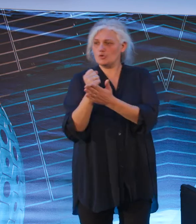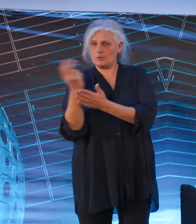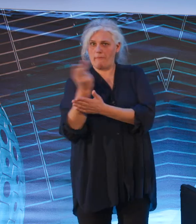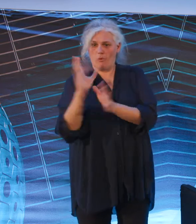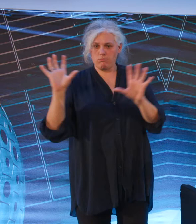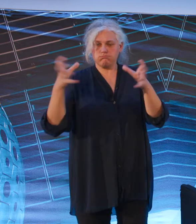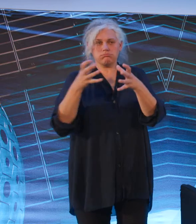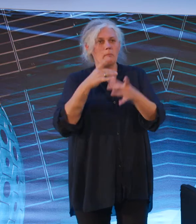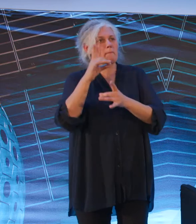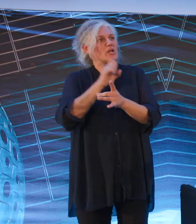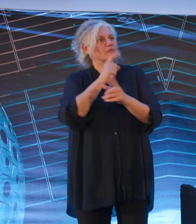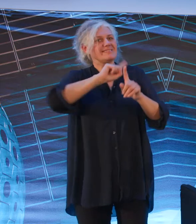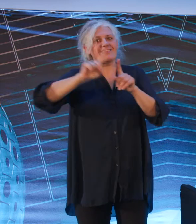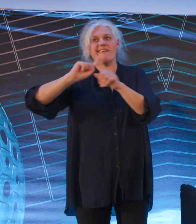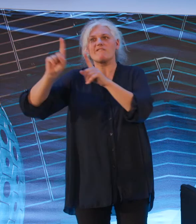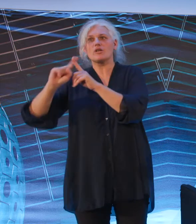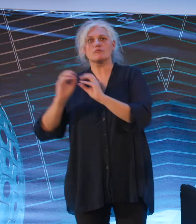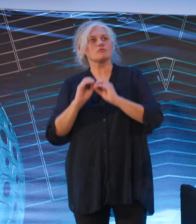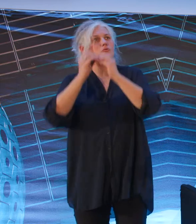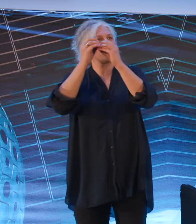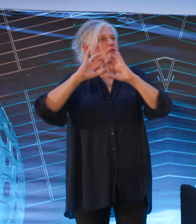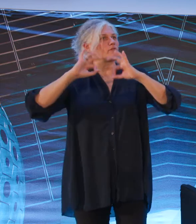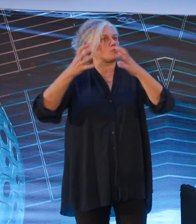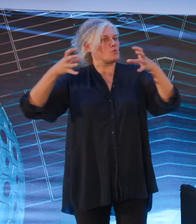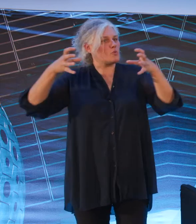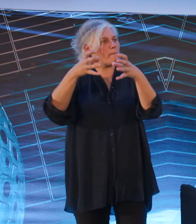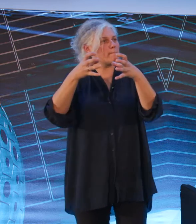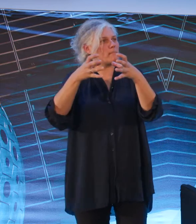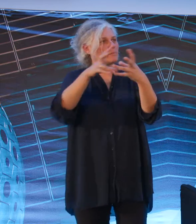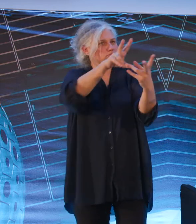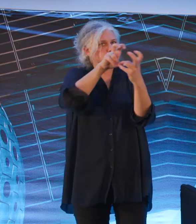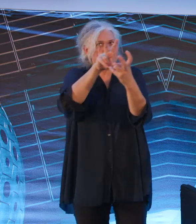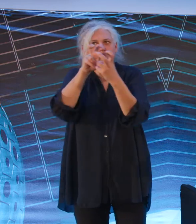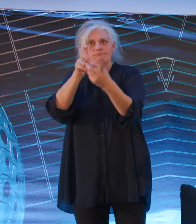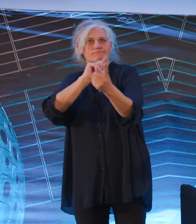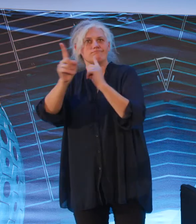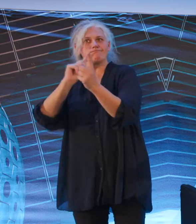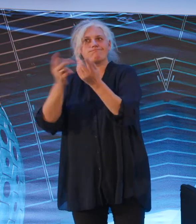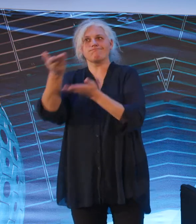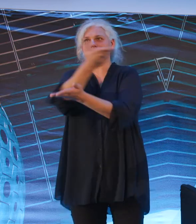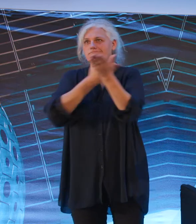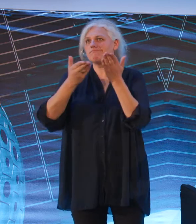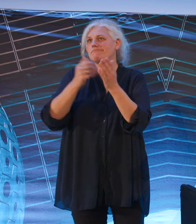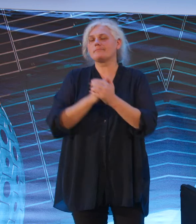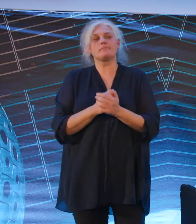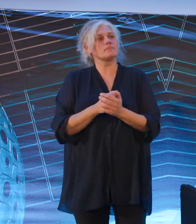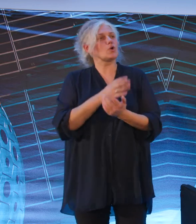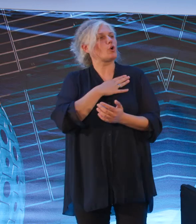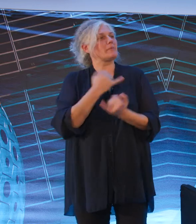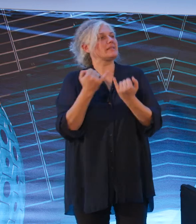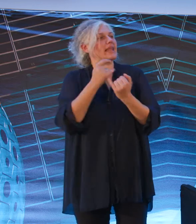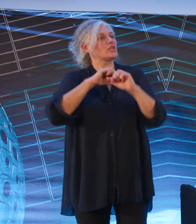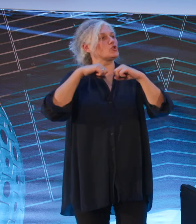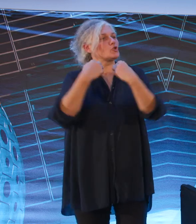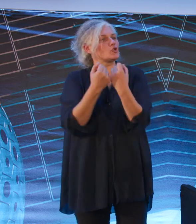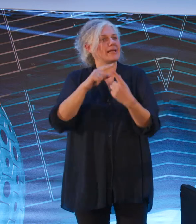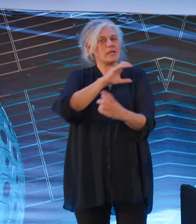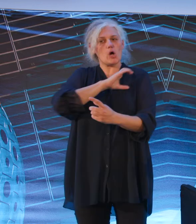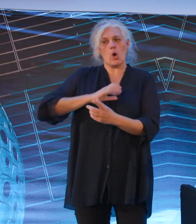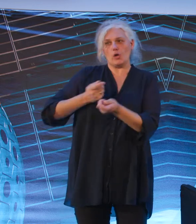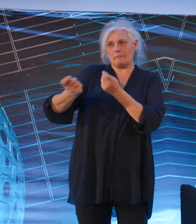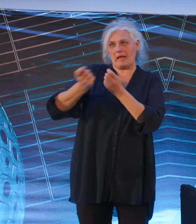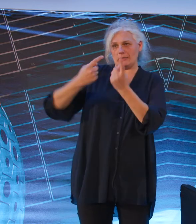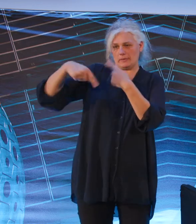to ensure this diverse and creative cohort of students were listened and responded to. Committees such as the societies and clubs